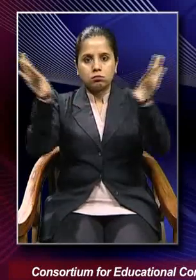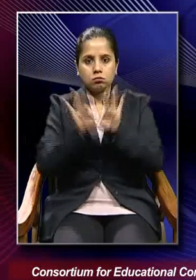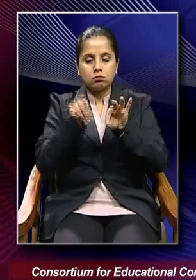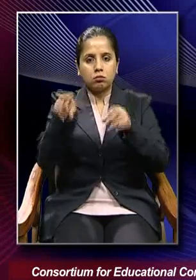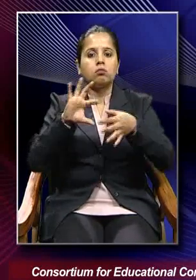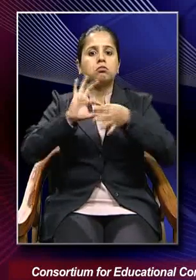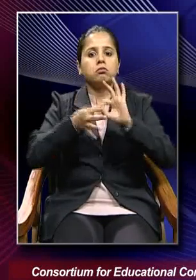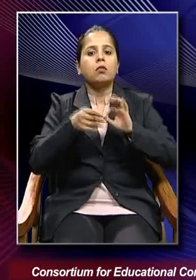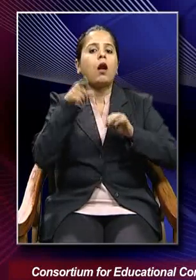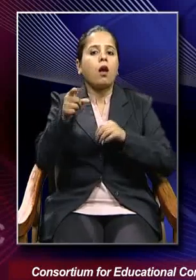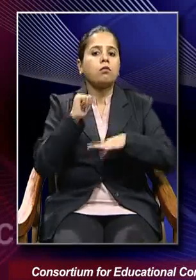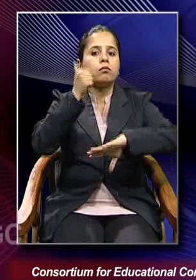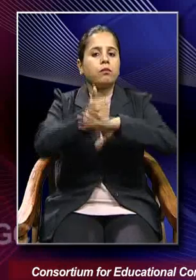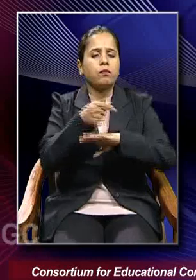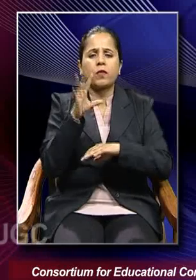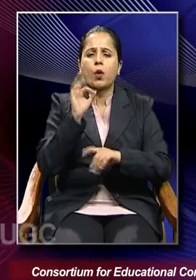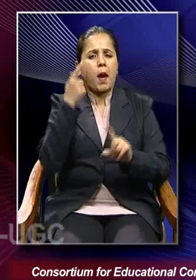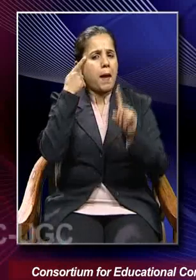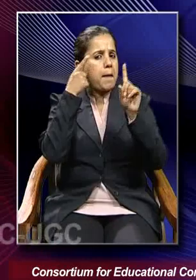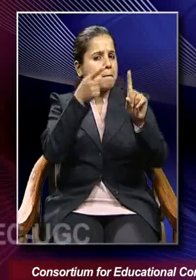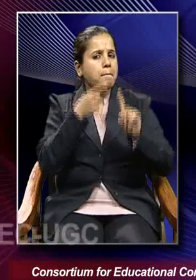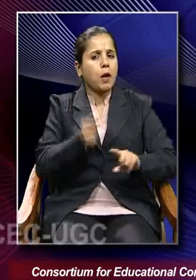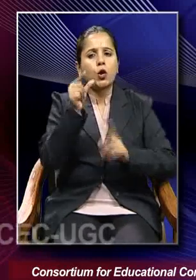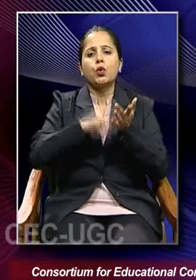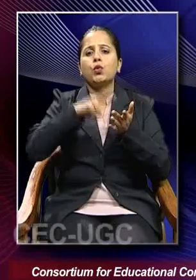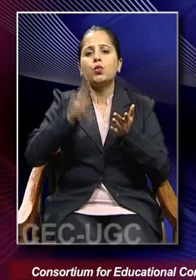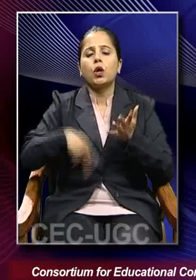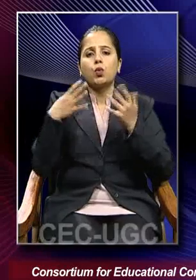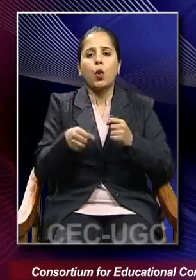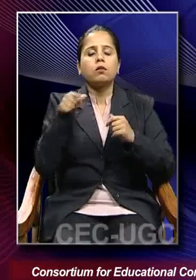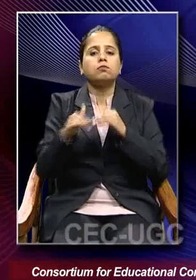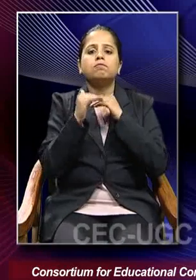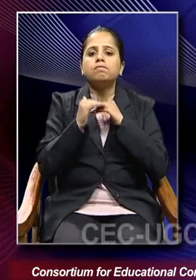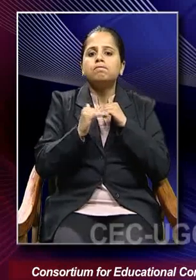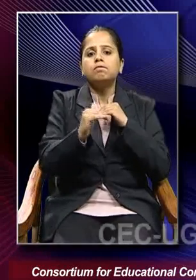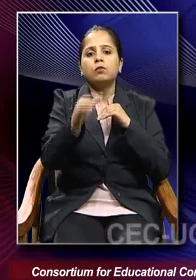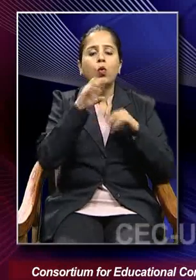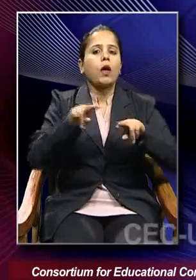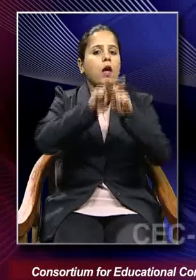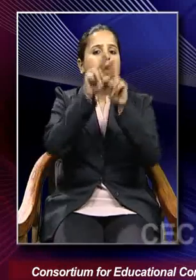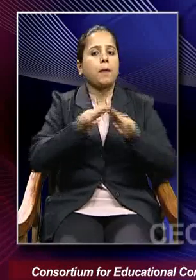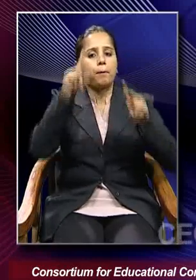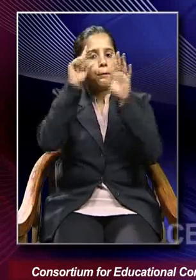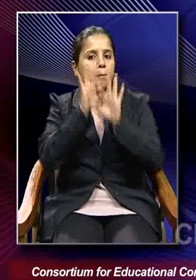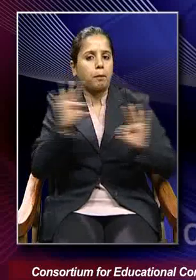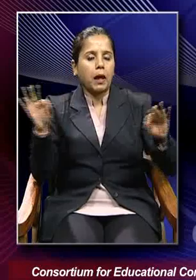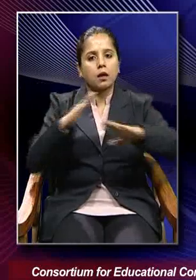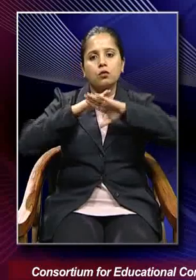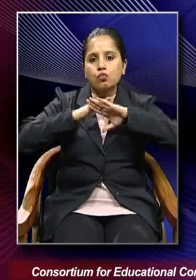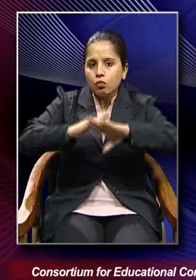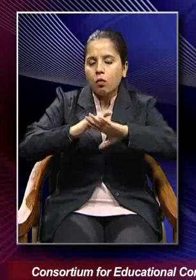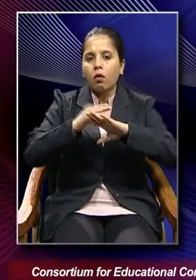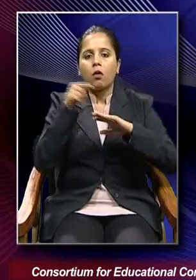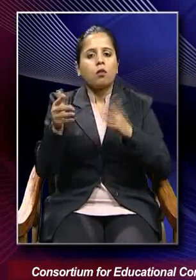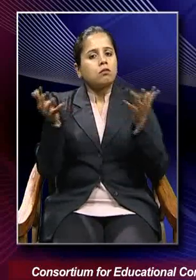main objectives of the United Nations are maintenance of international peace and security,